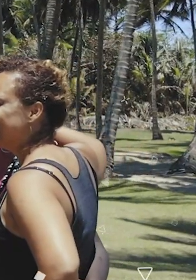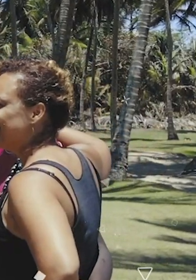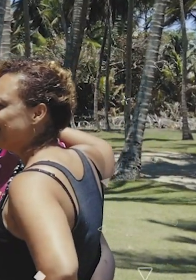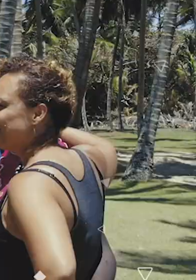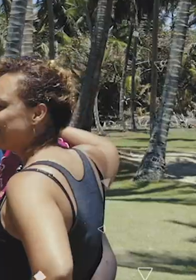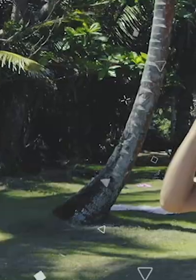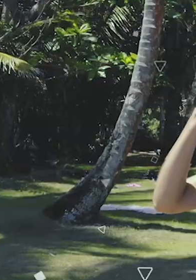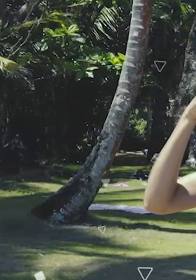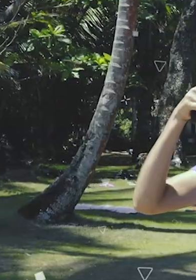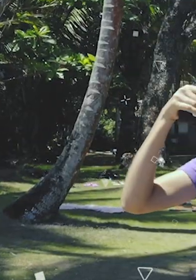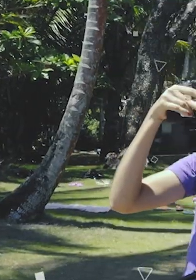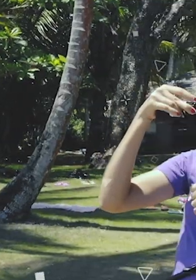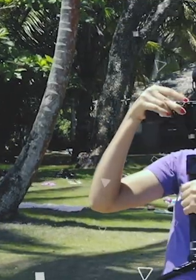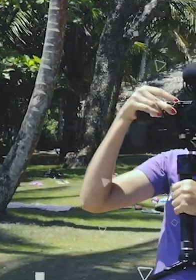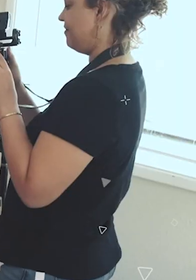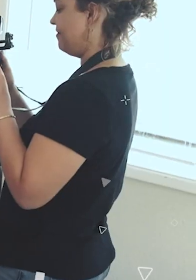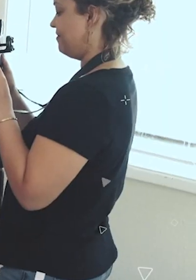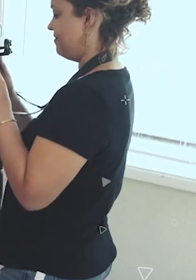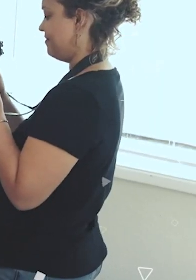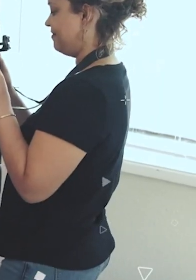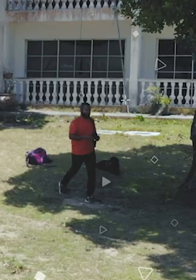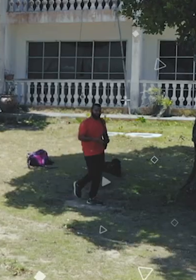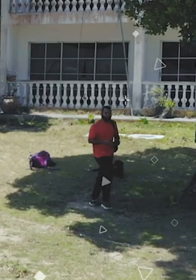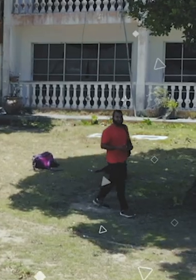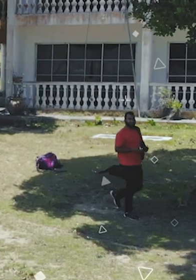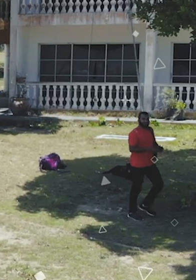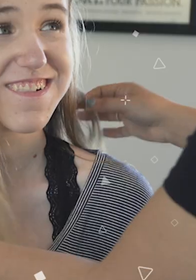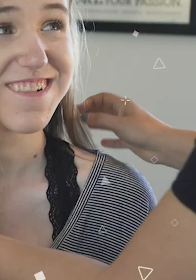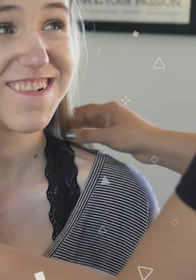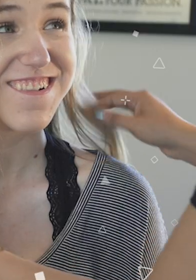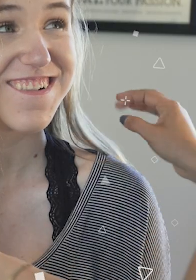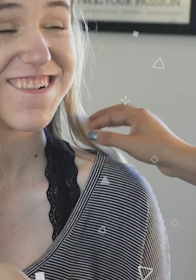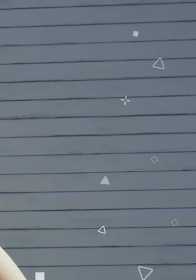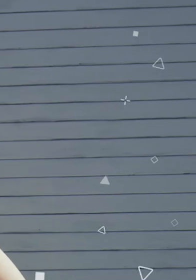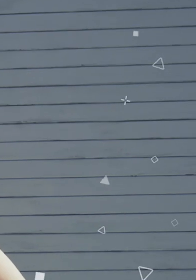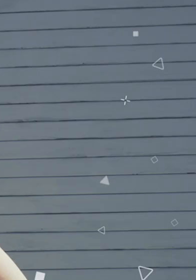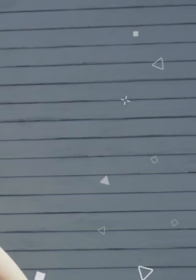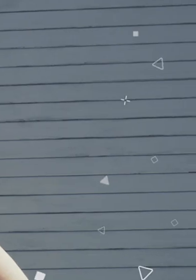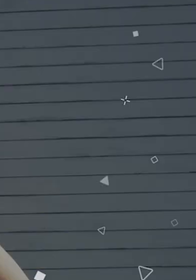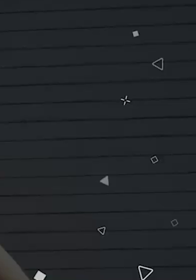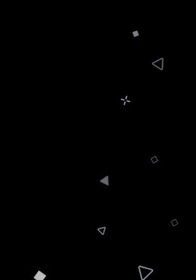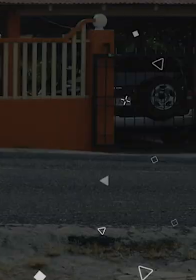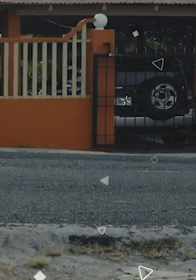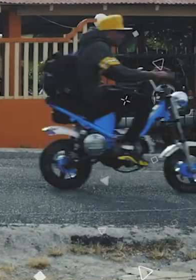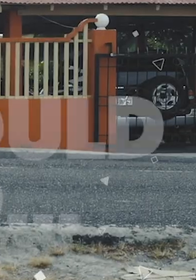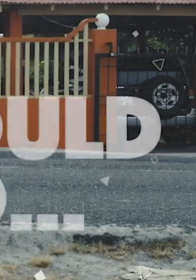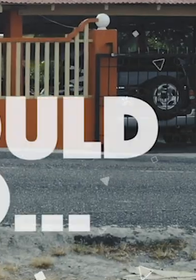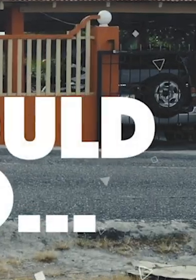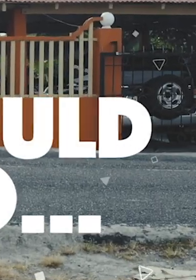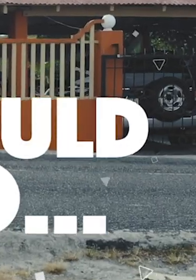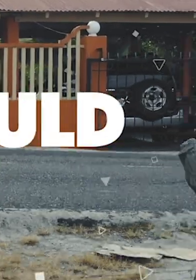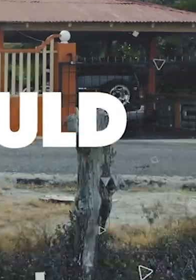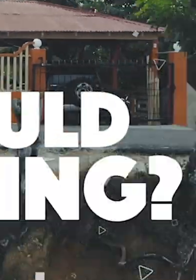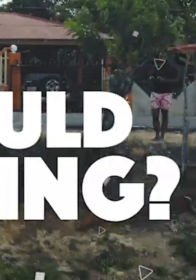we can help them get there. My passion for travel, storytelling, and girls' empowerment is what drives me. That